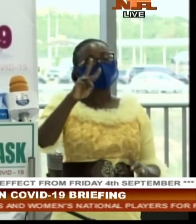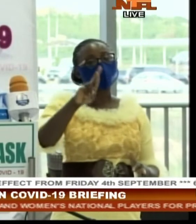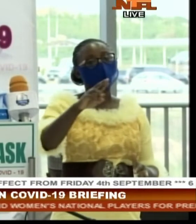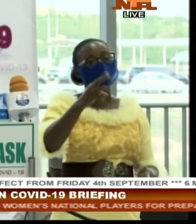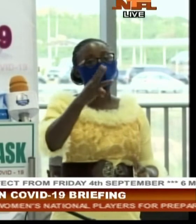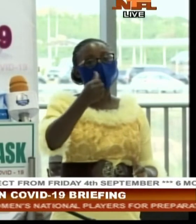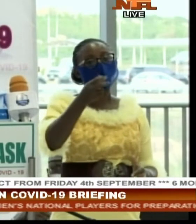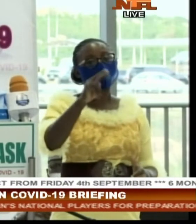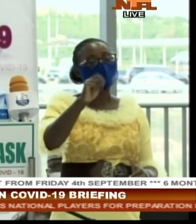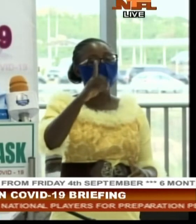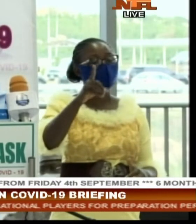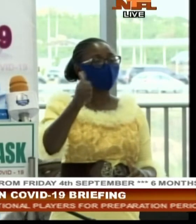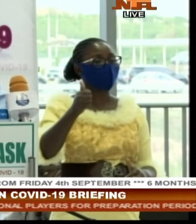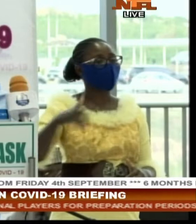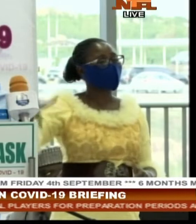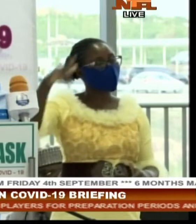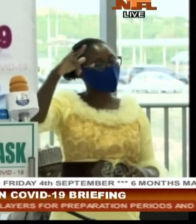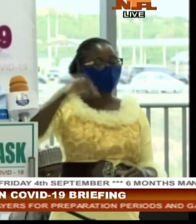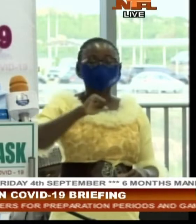approved.